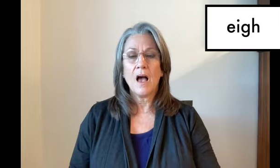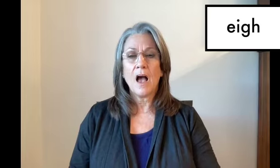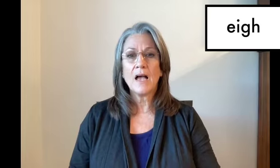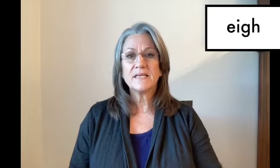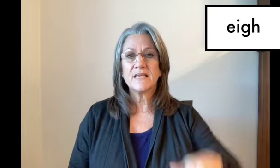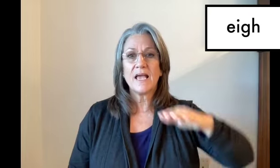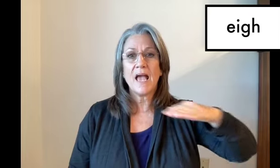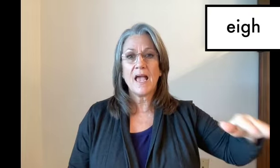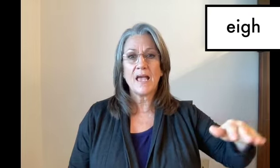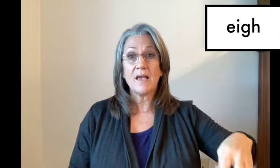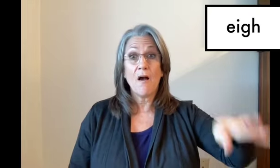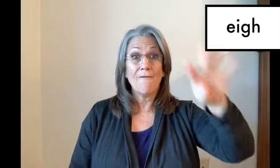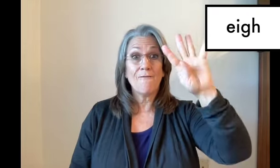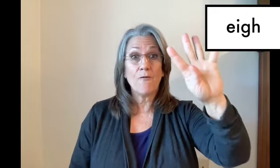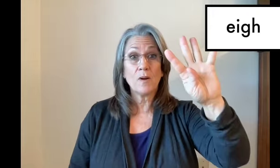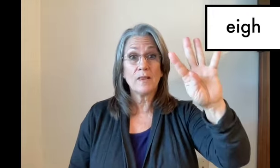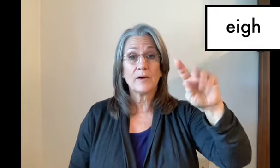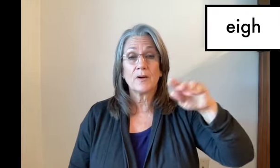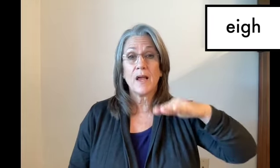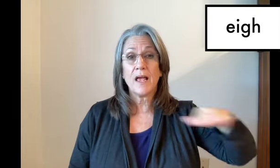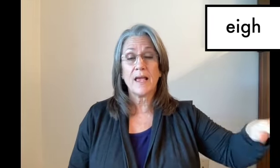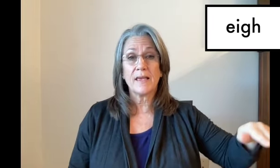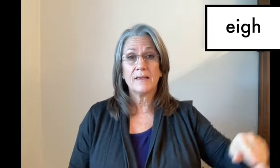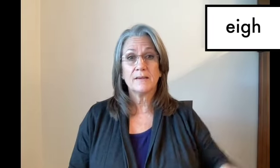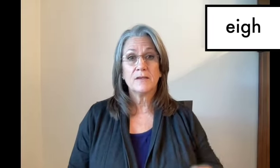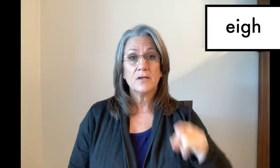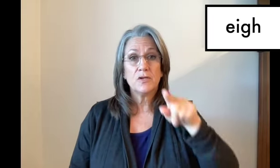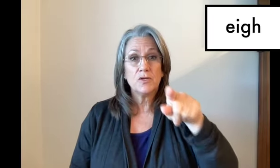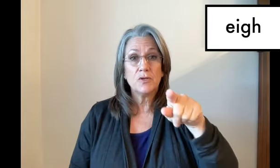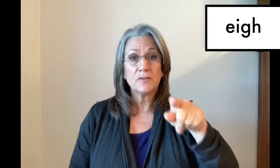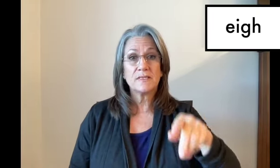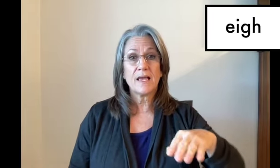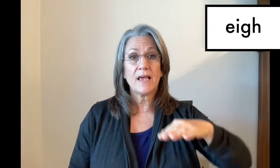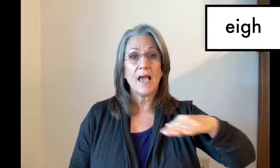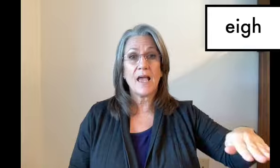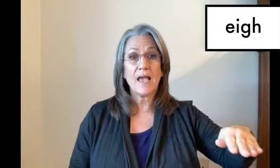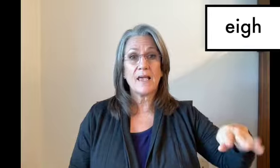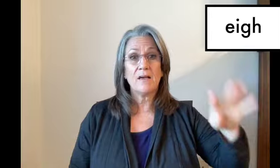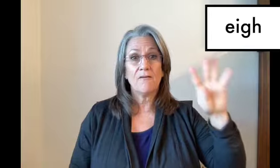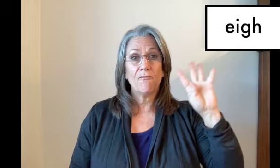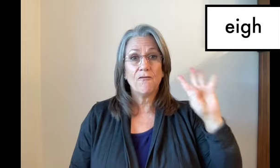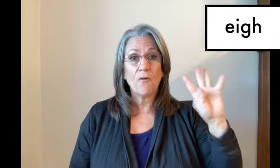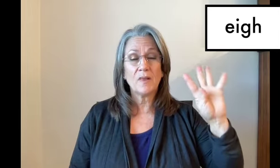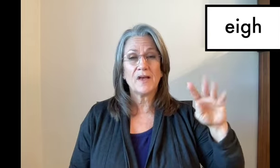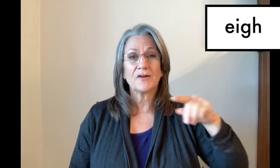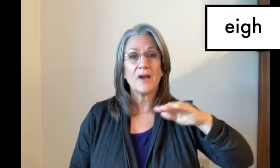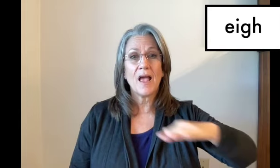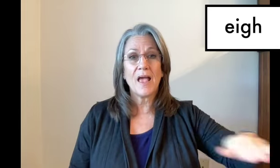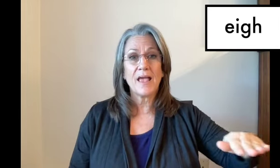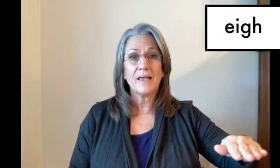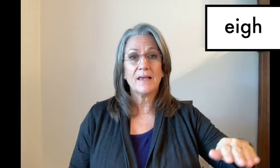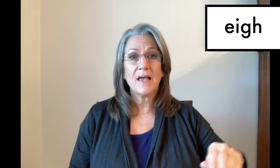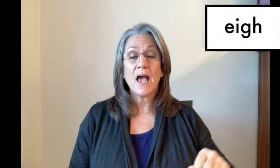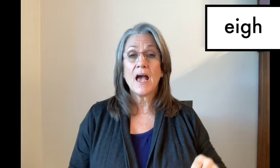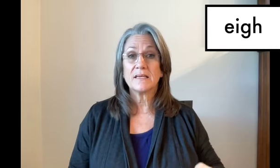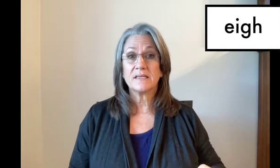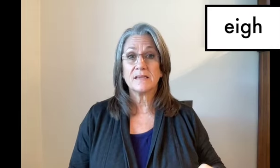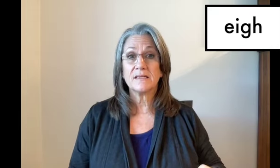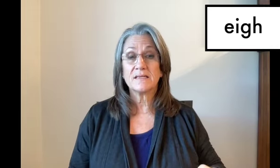I say A, four-letter A. You say A, four-letter A, as in